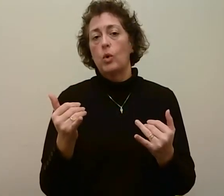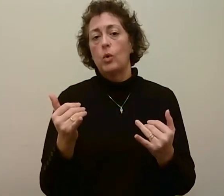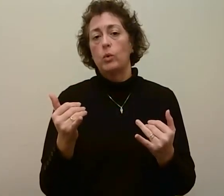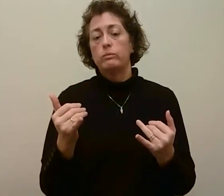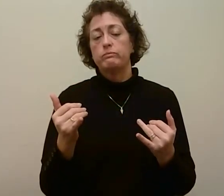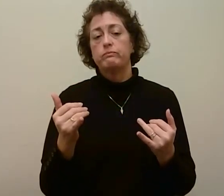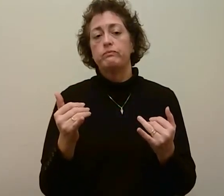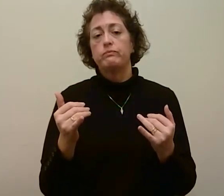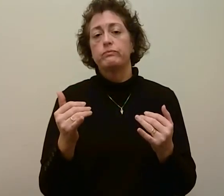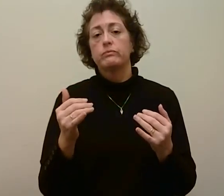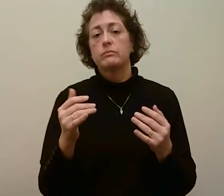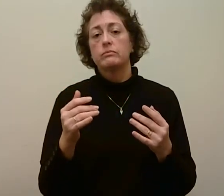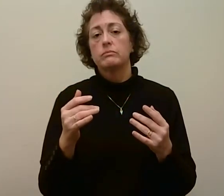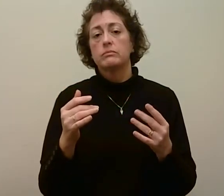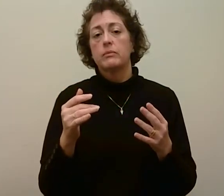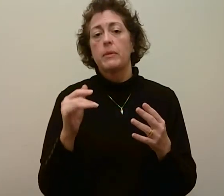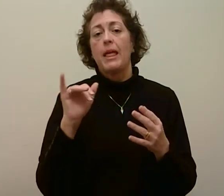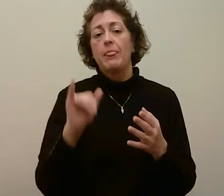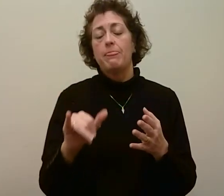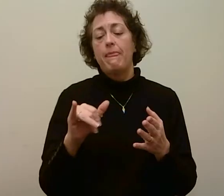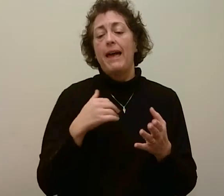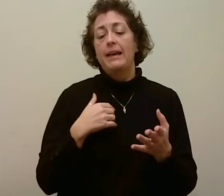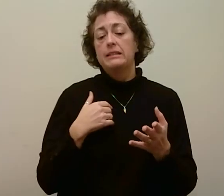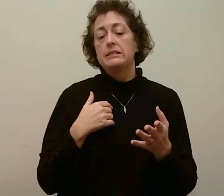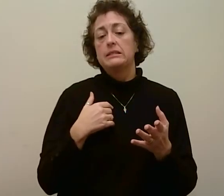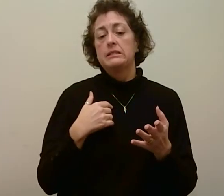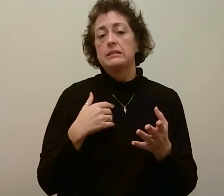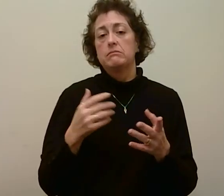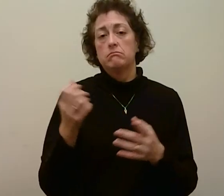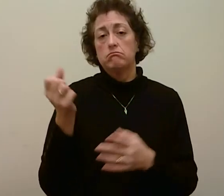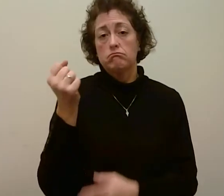which could lead to too many interpreter-generated additions for the purpose of clarification.